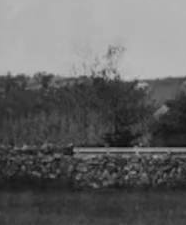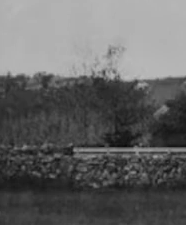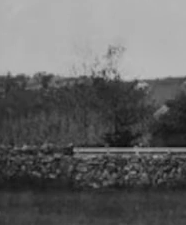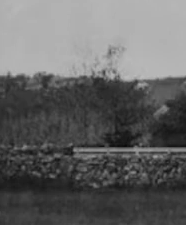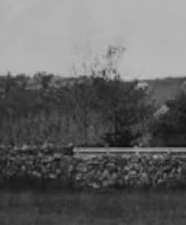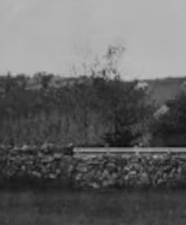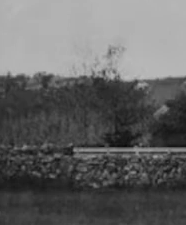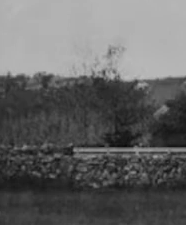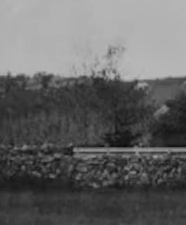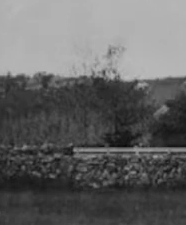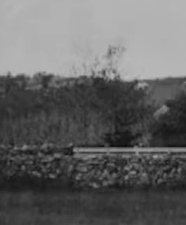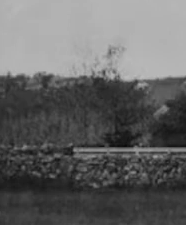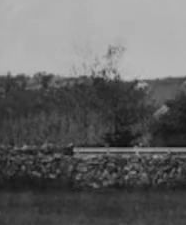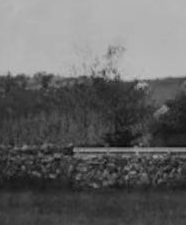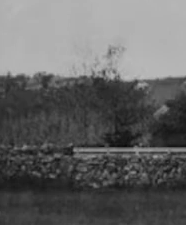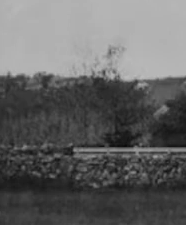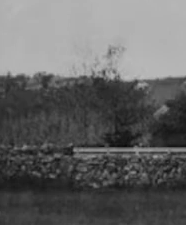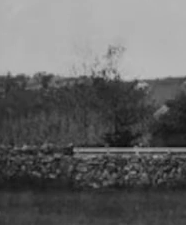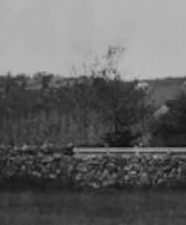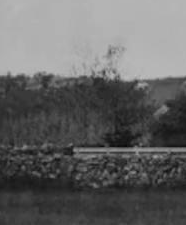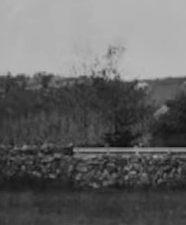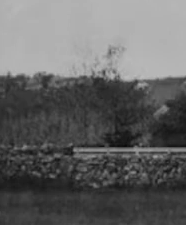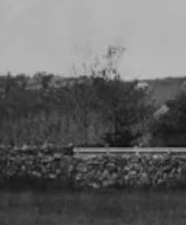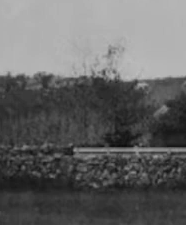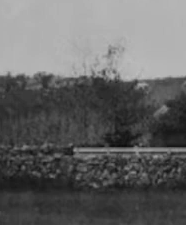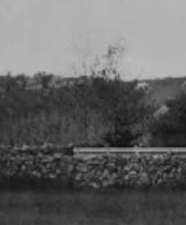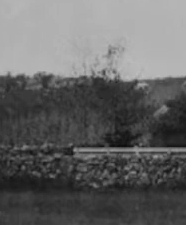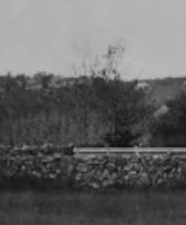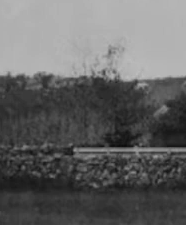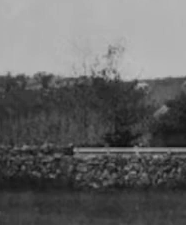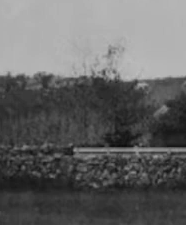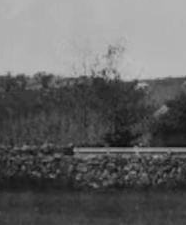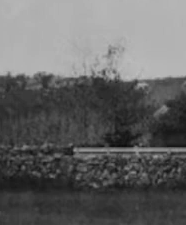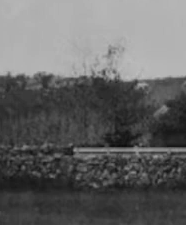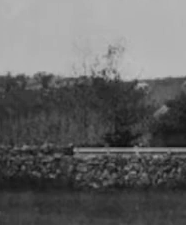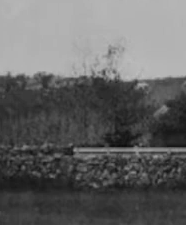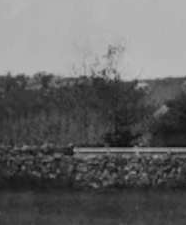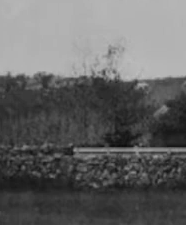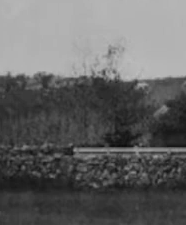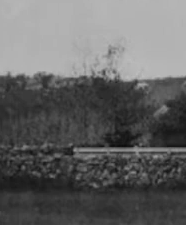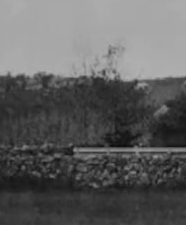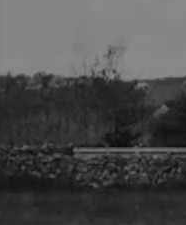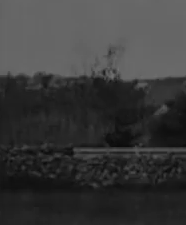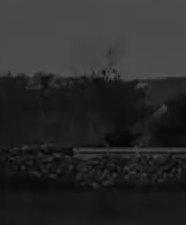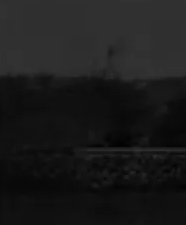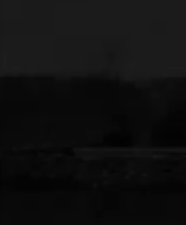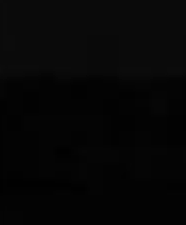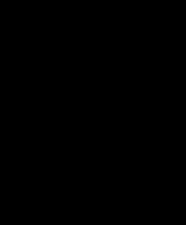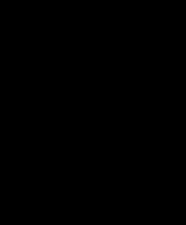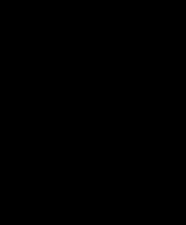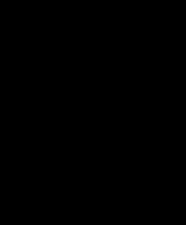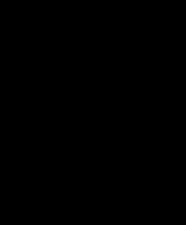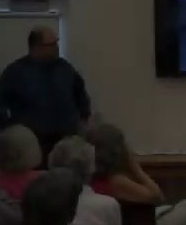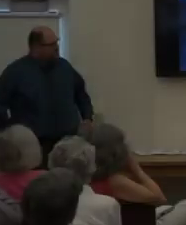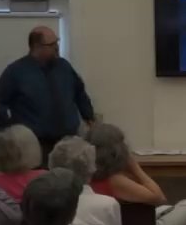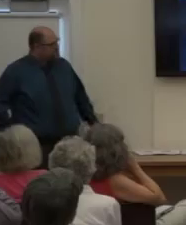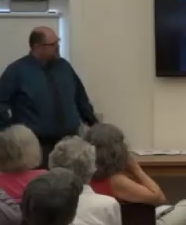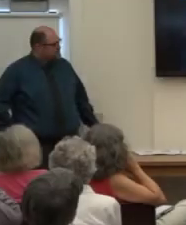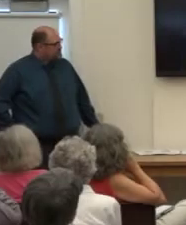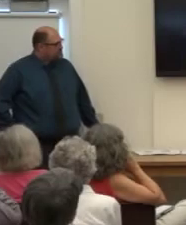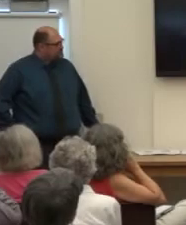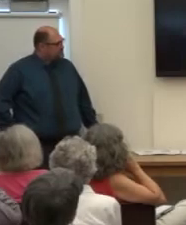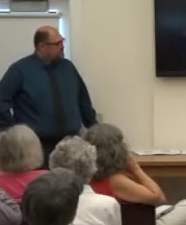man. And that was the first bank they had on the island, the Martha's Vineyard National Bank.